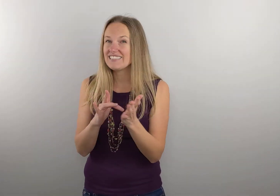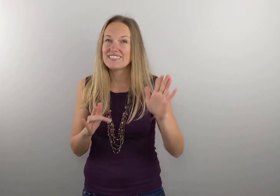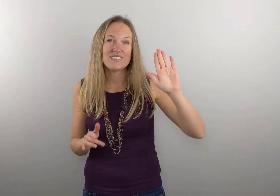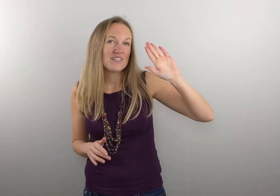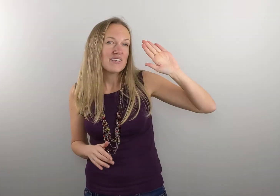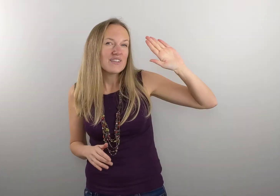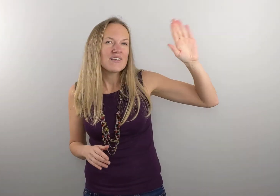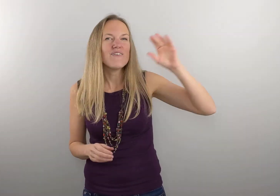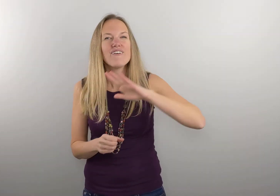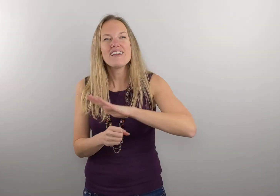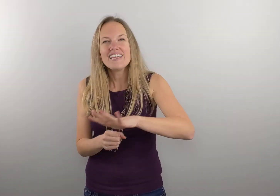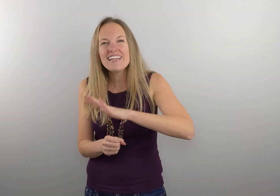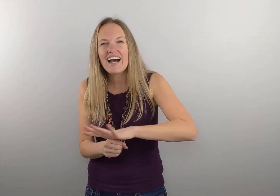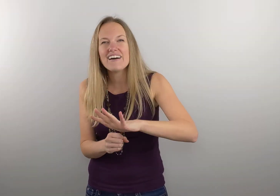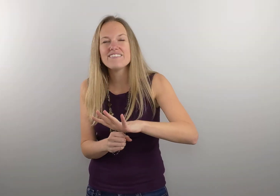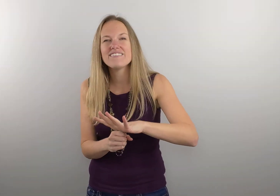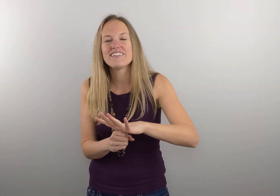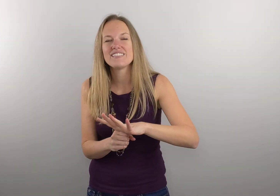Jesus, you're enough.